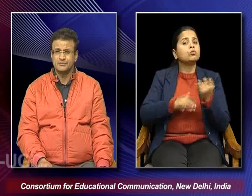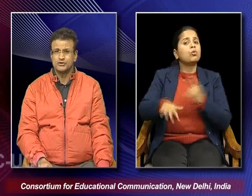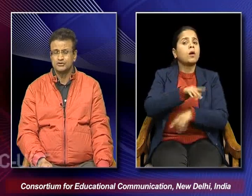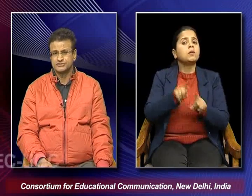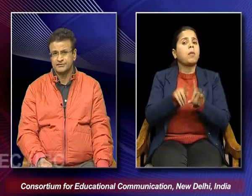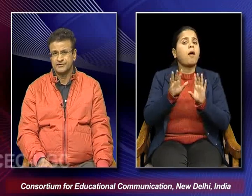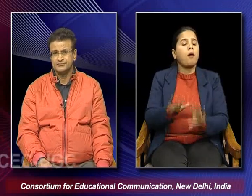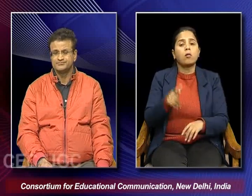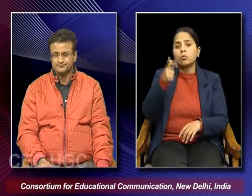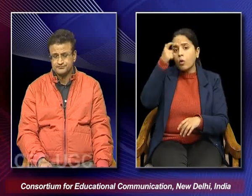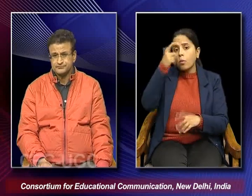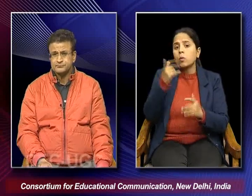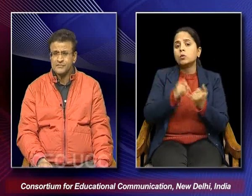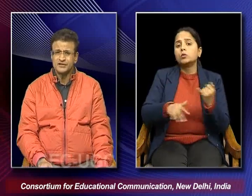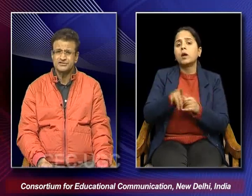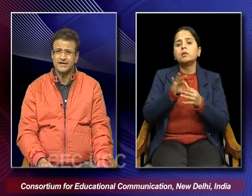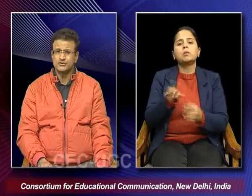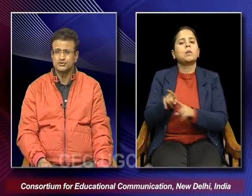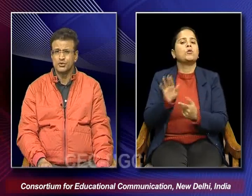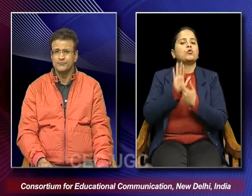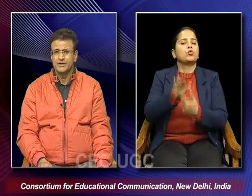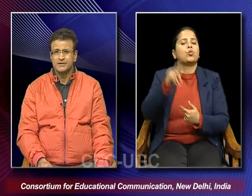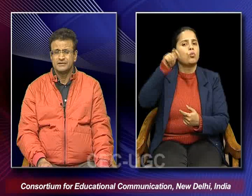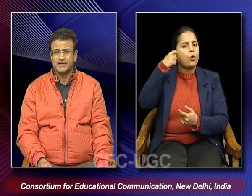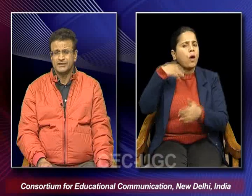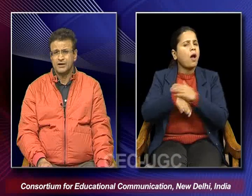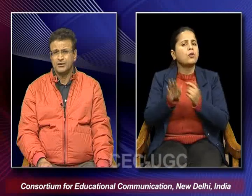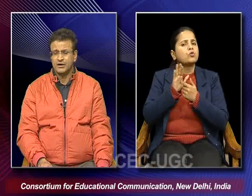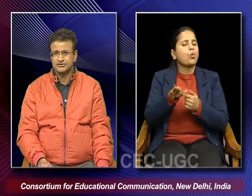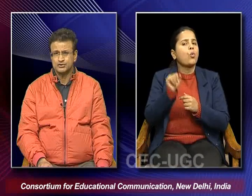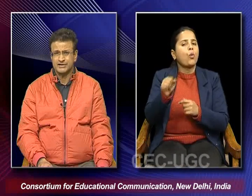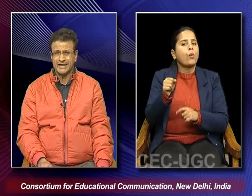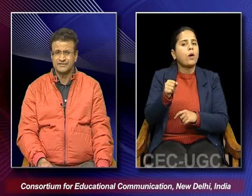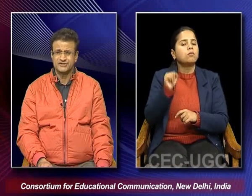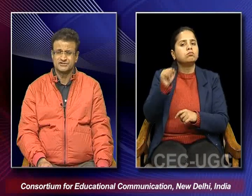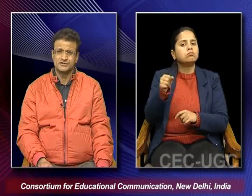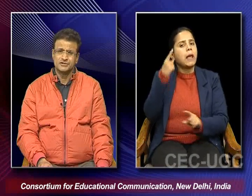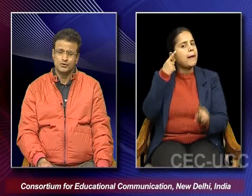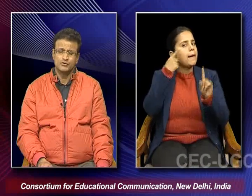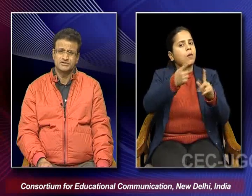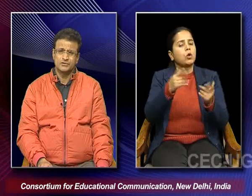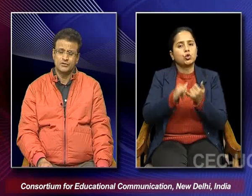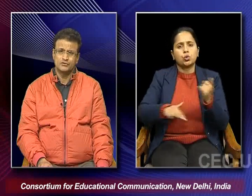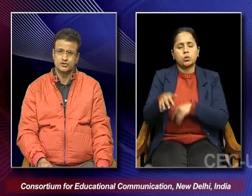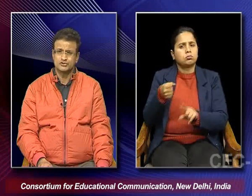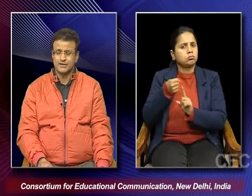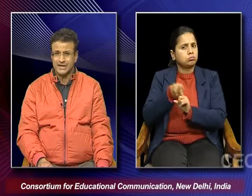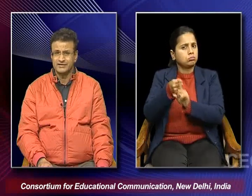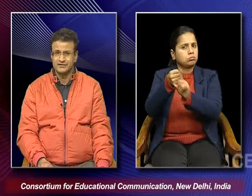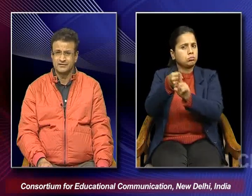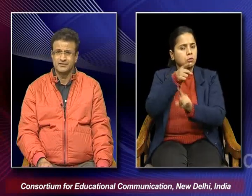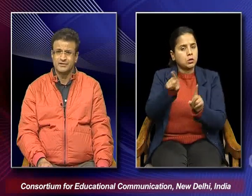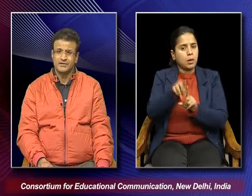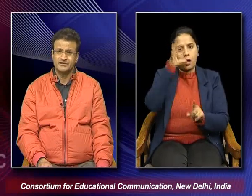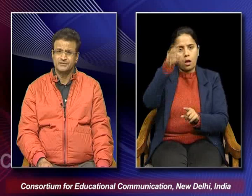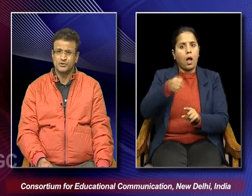well, because the film is trying to show that how a social activist who was also a